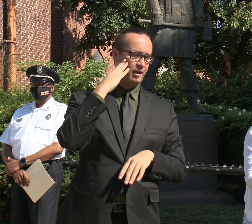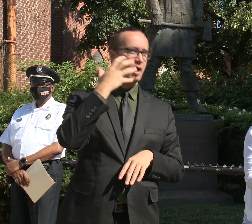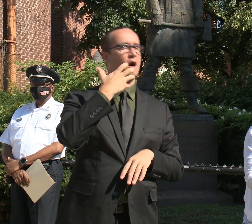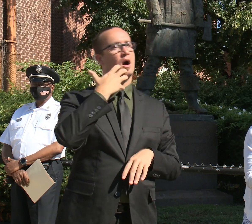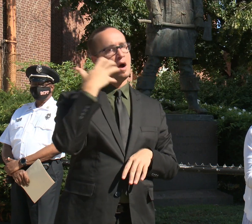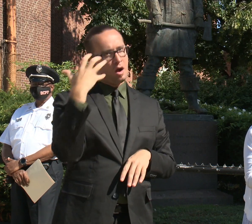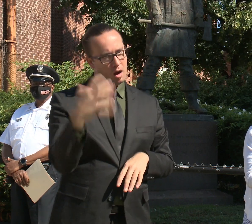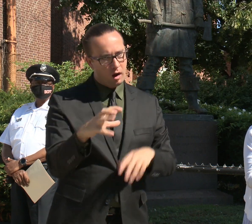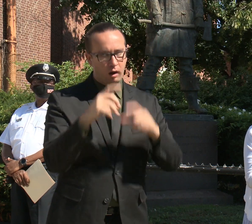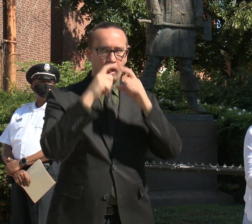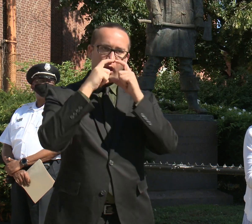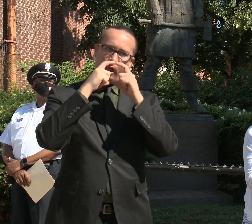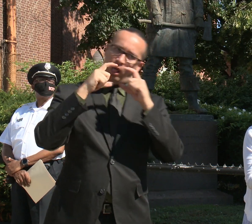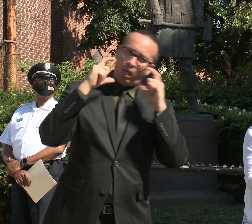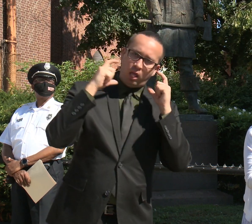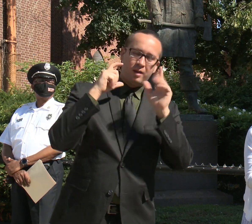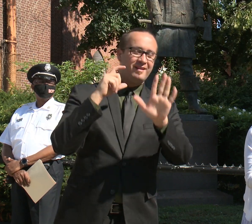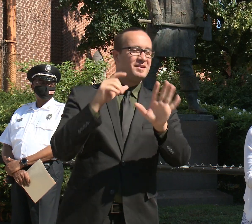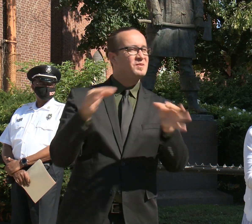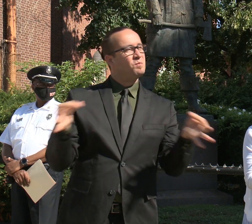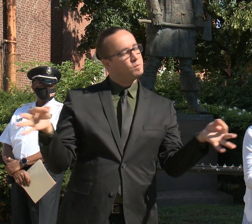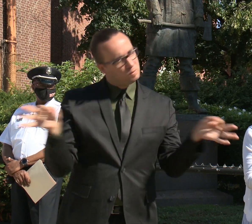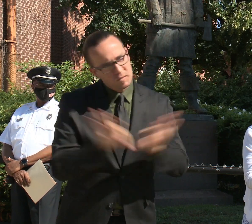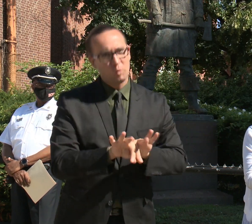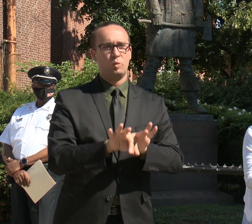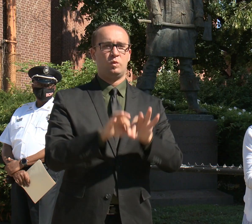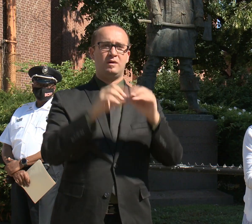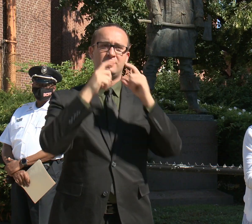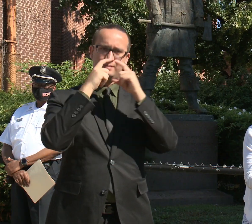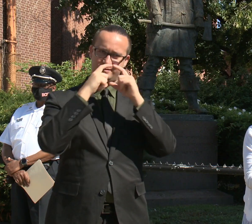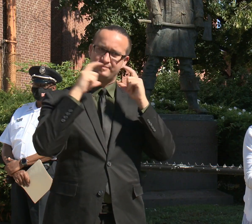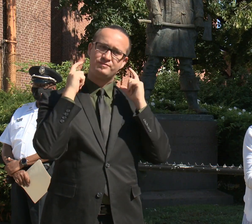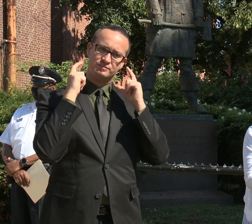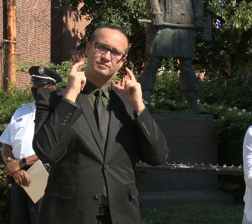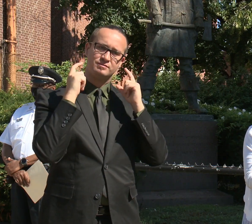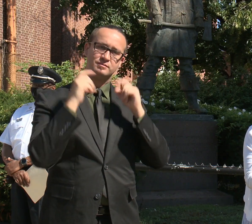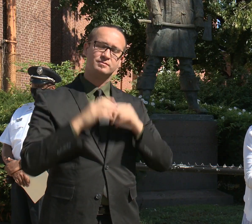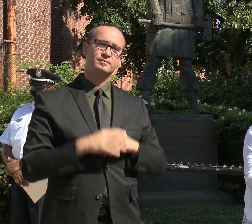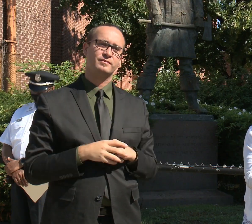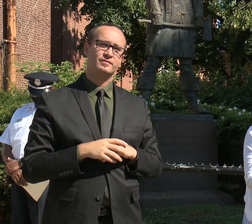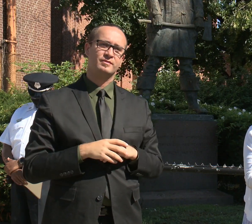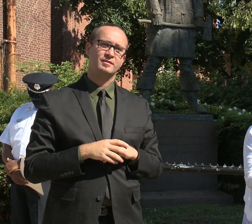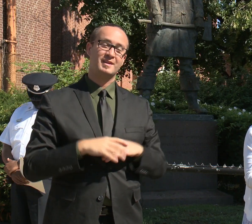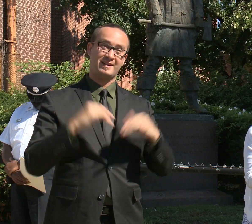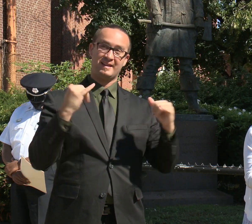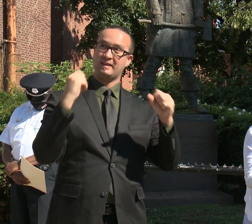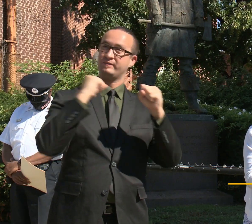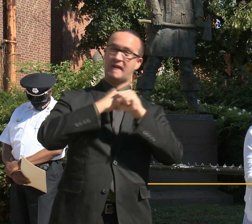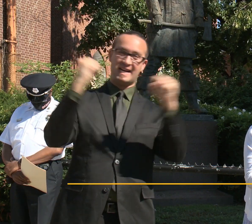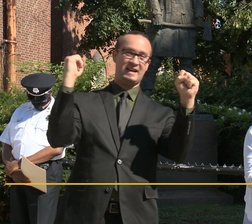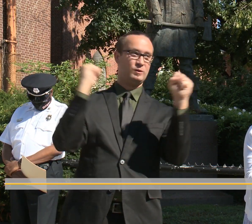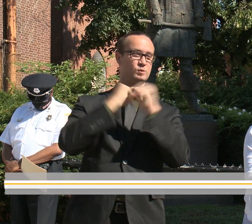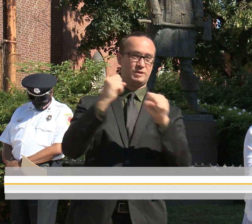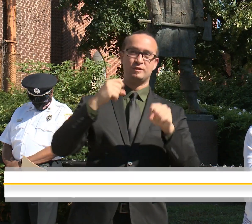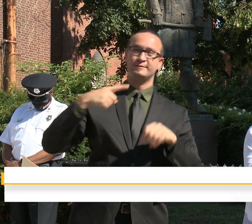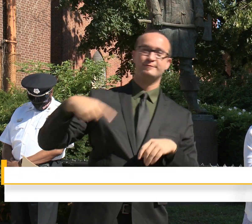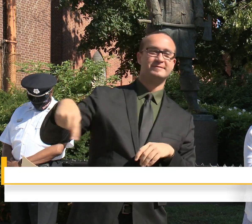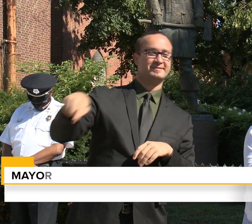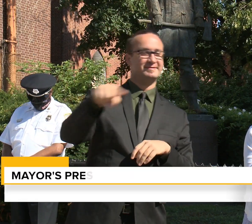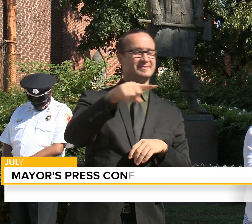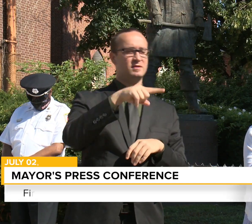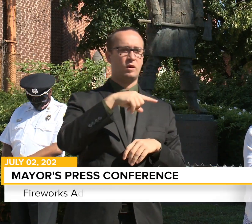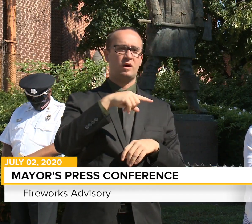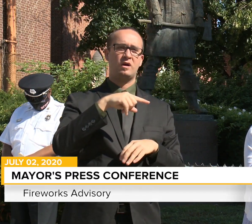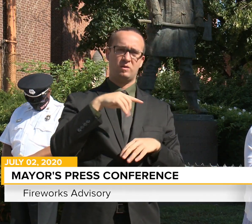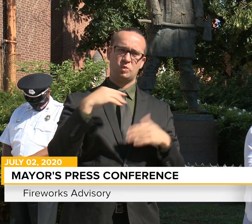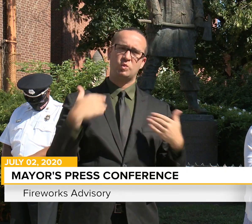settings. Finally, I'd like to remind residents that fireworks are dangerous and can cause serious harm. They can cause death and injury, including burns